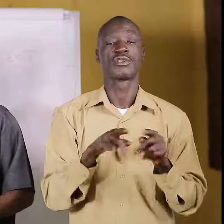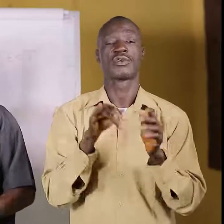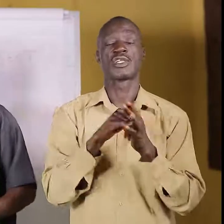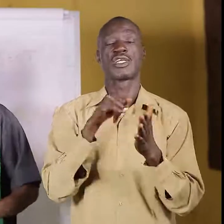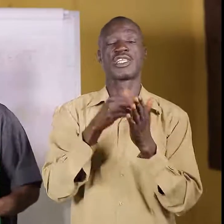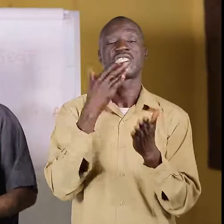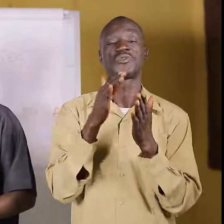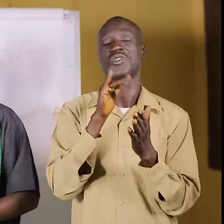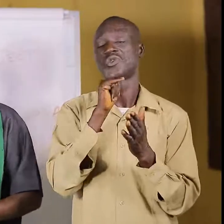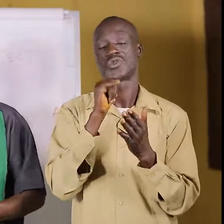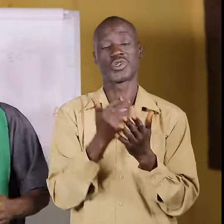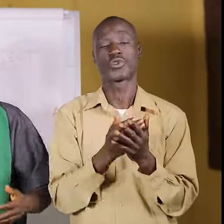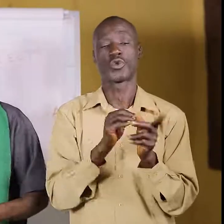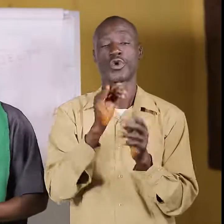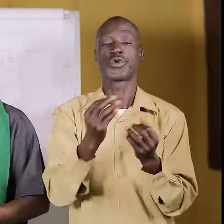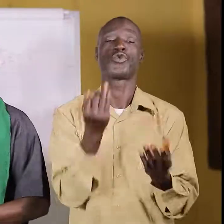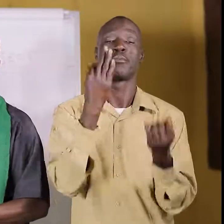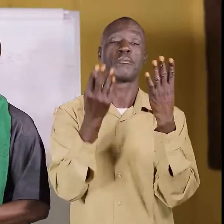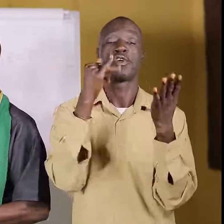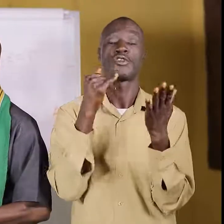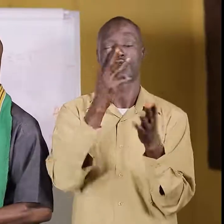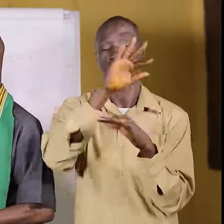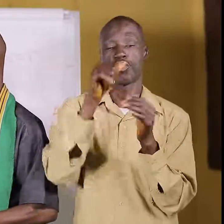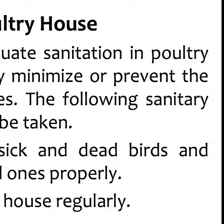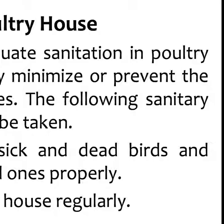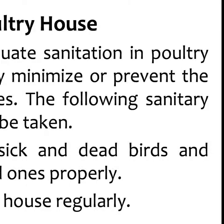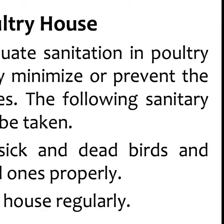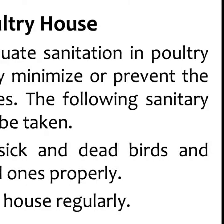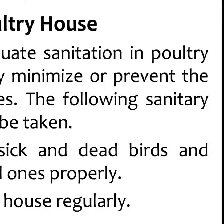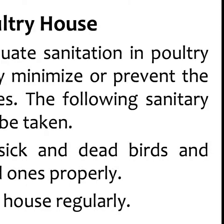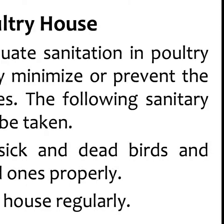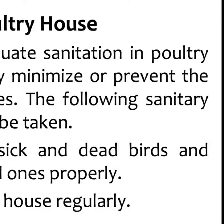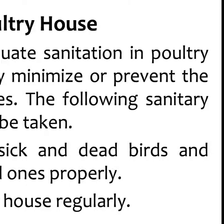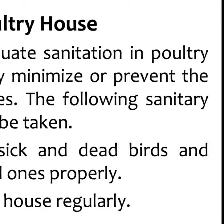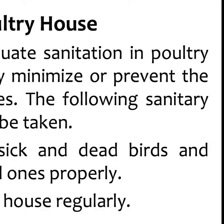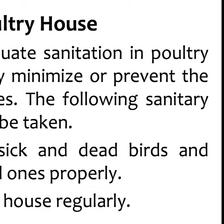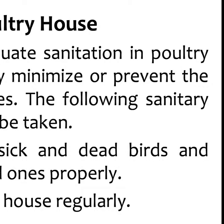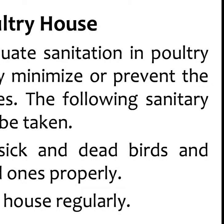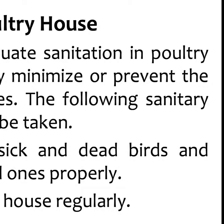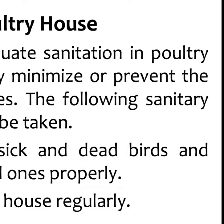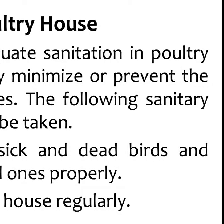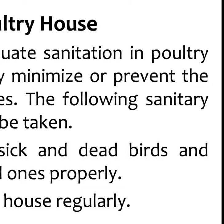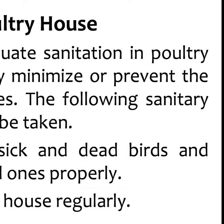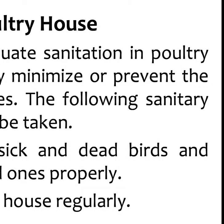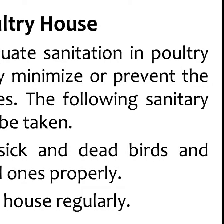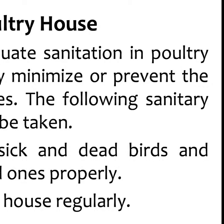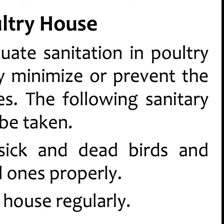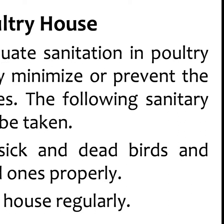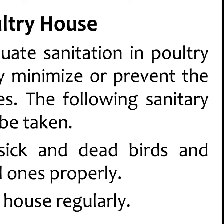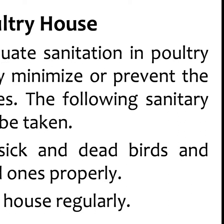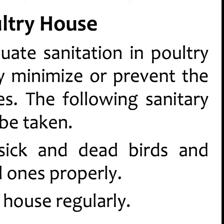Or you cremate it, that is burnt into ashes. 2, disinfect poultry